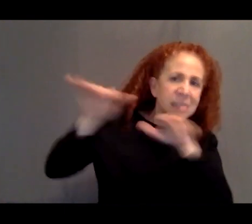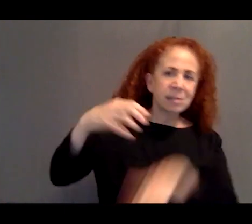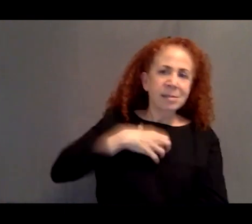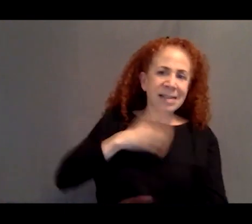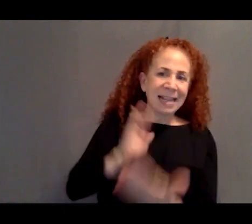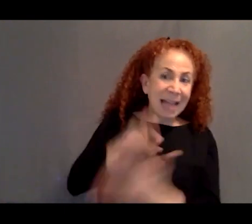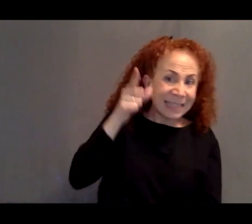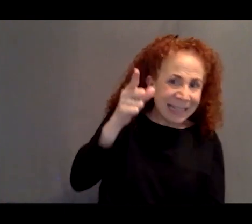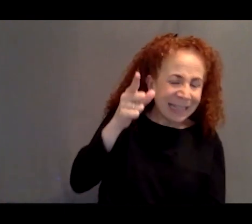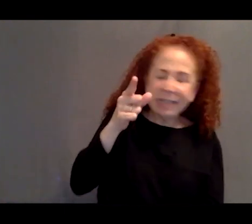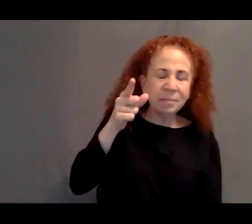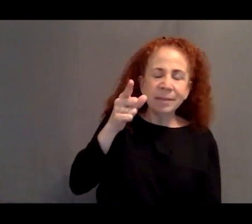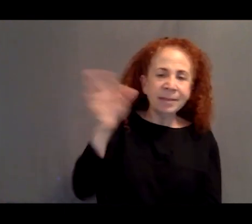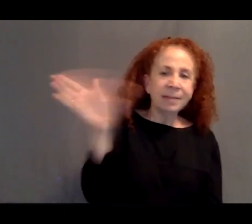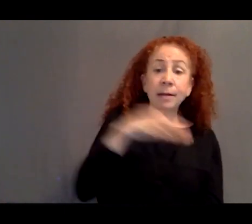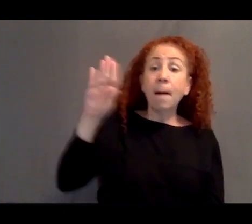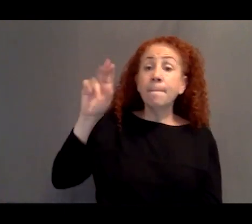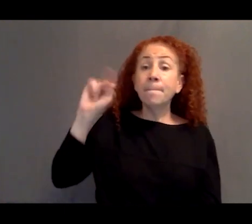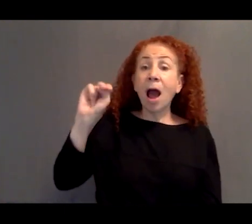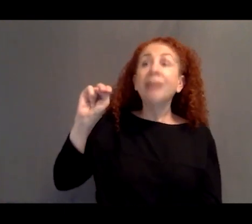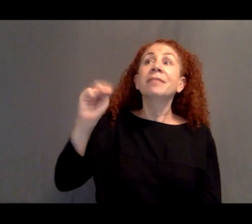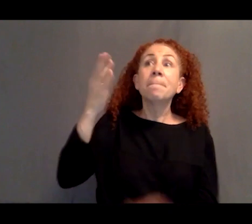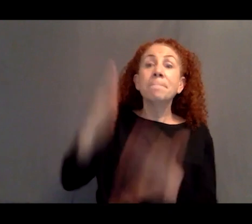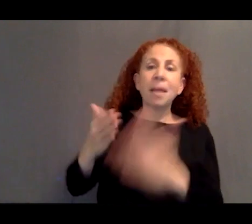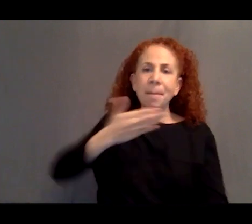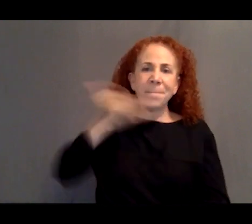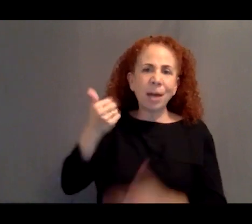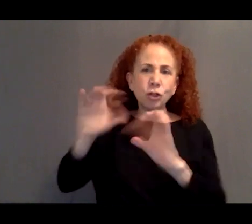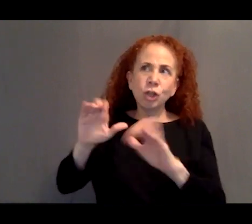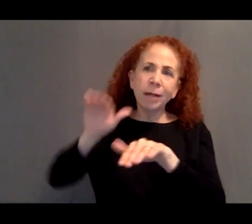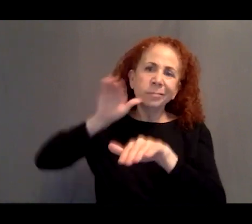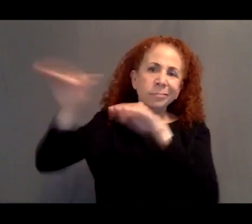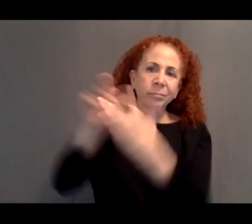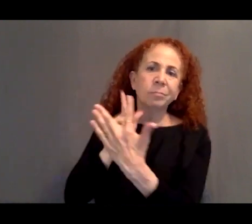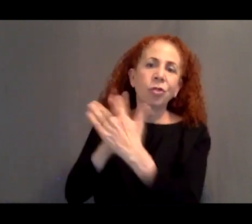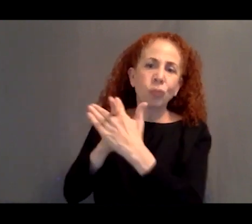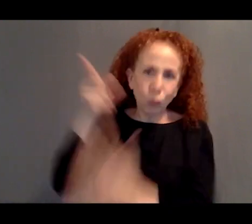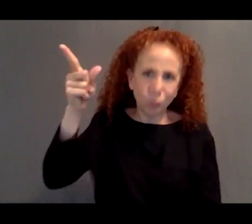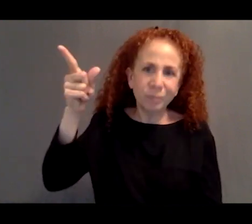Potentially some openings with the Biden administration. Now, his record has not been